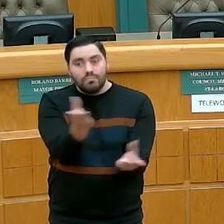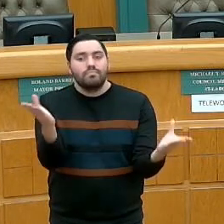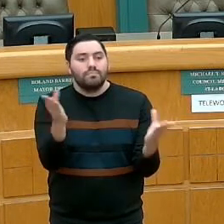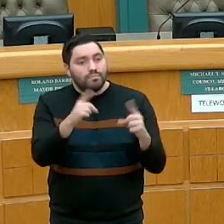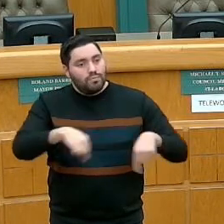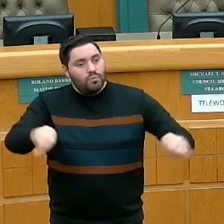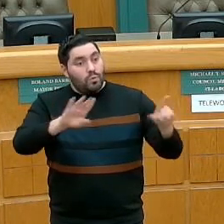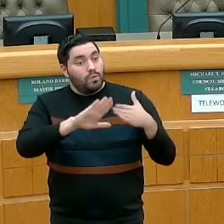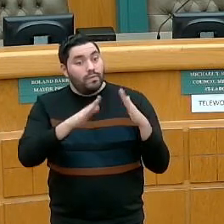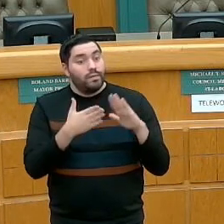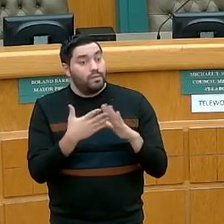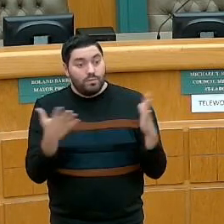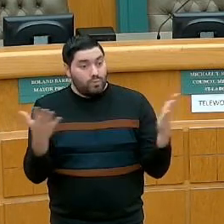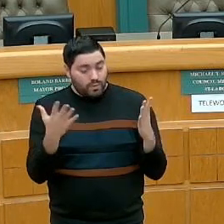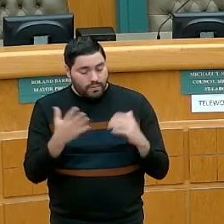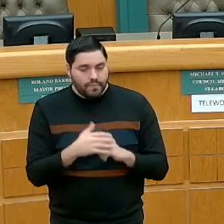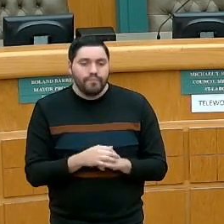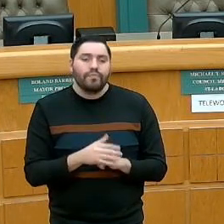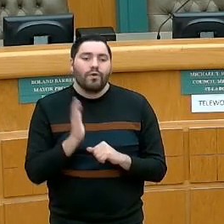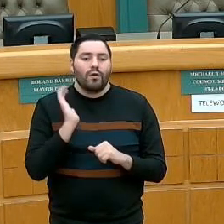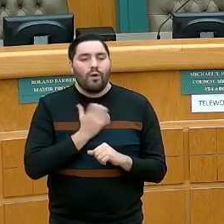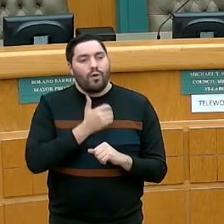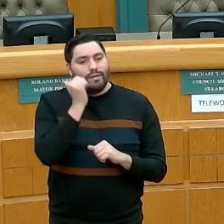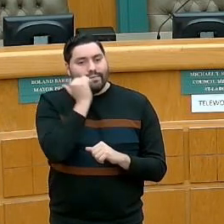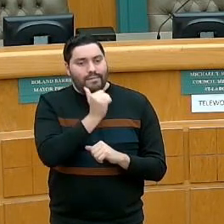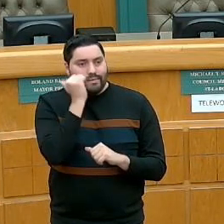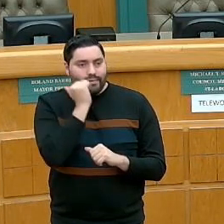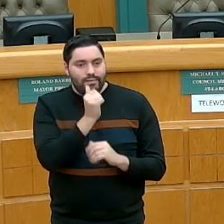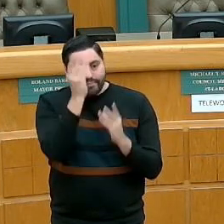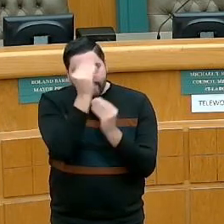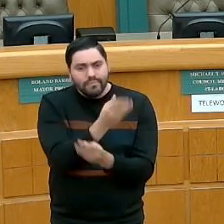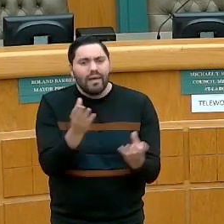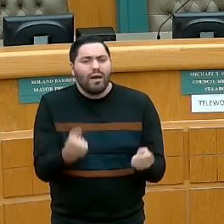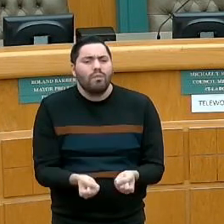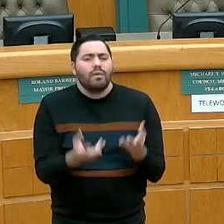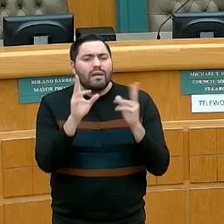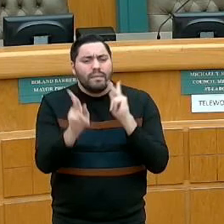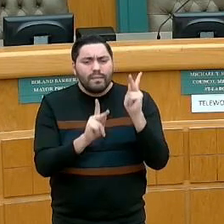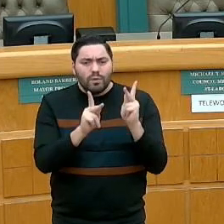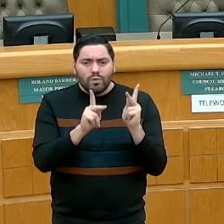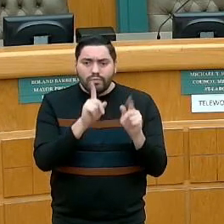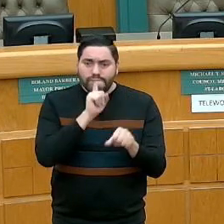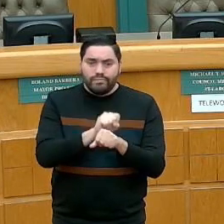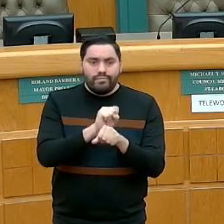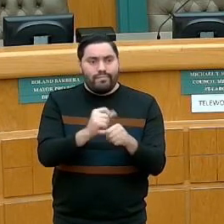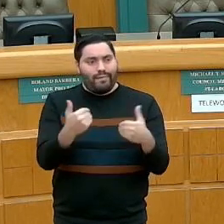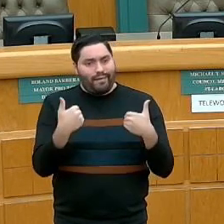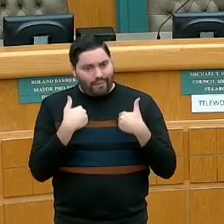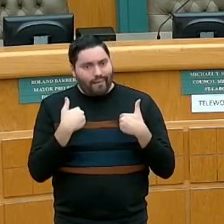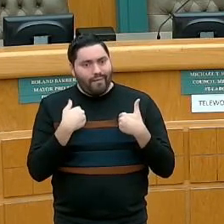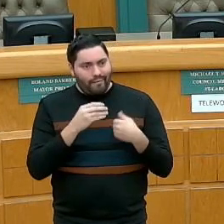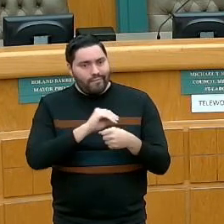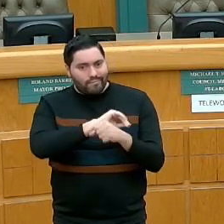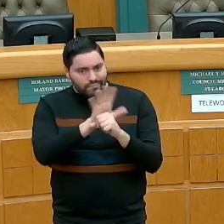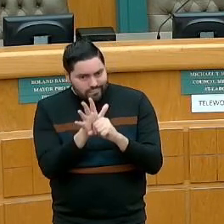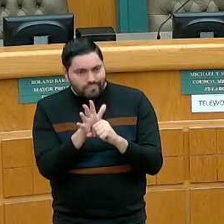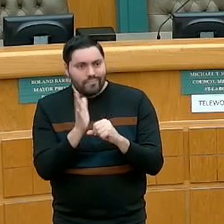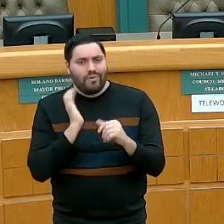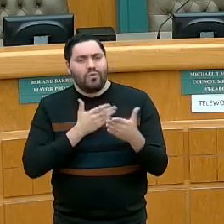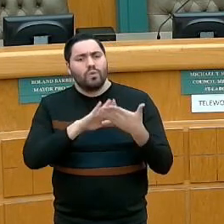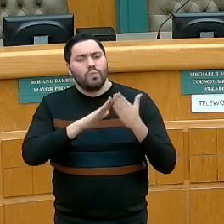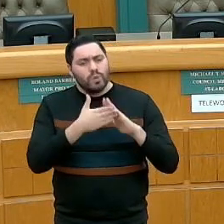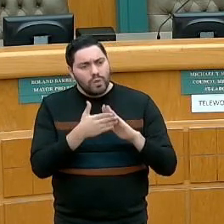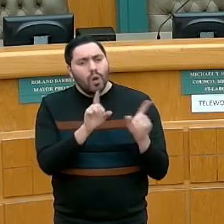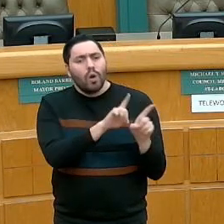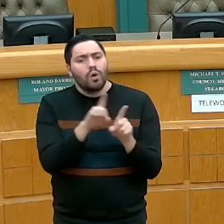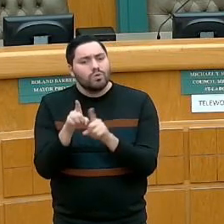community on is our daily update on the number of COVID cases in our community. I'll talk to you about